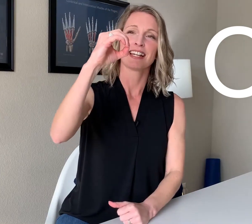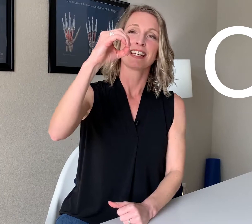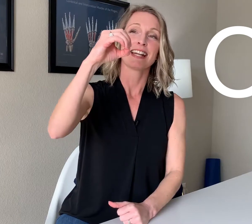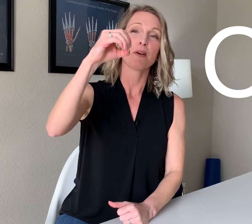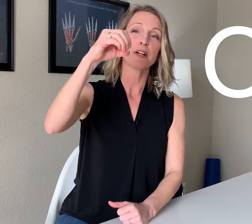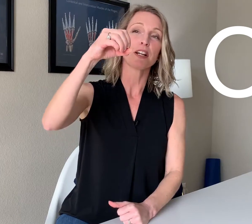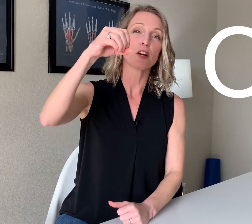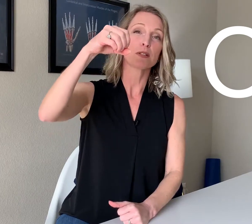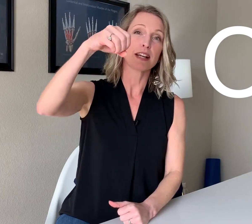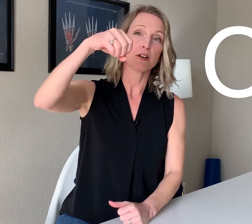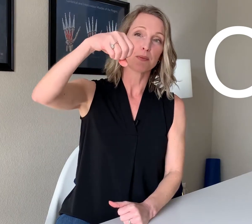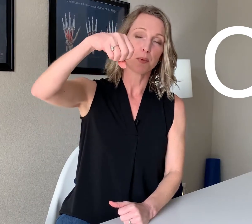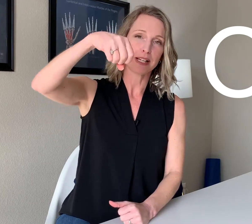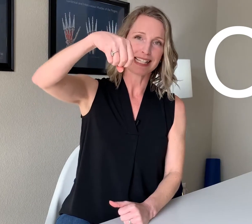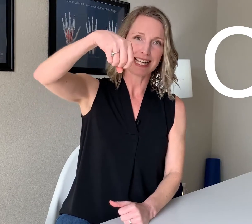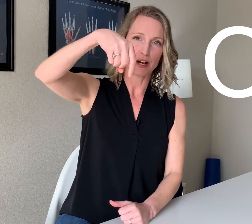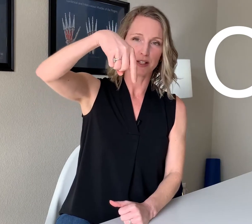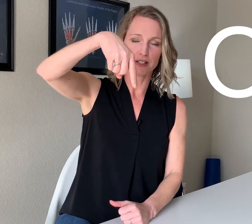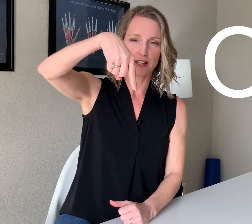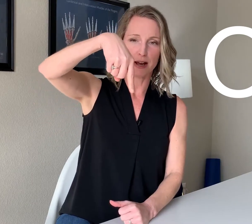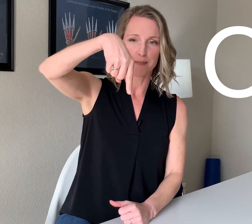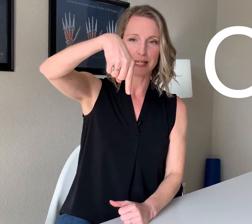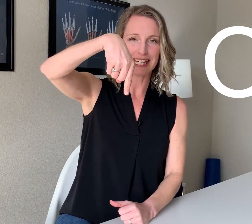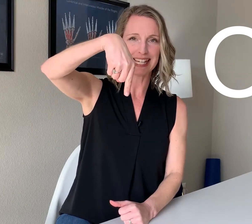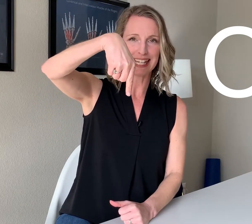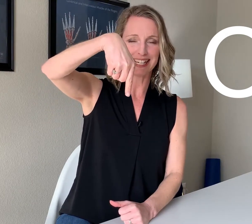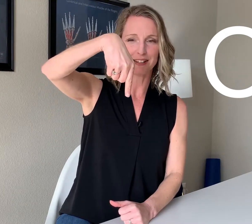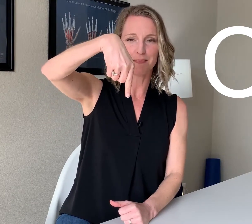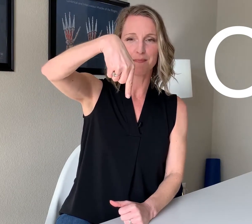Now we're going to go down and point down into that P.